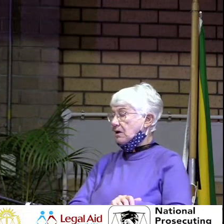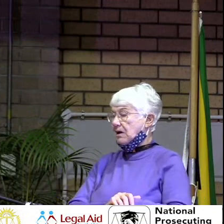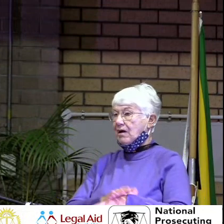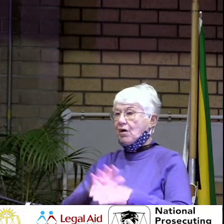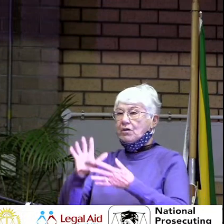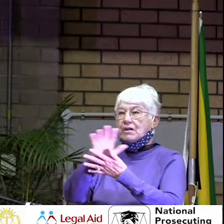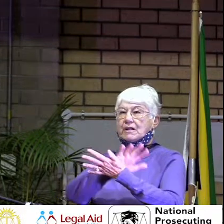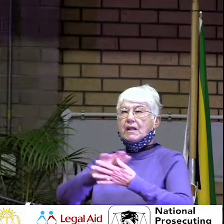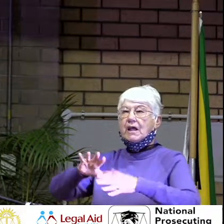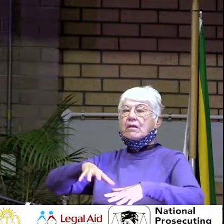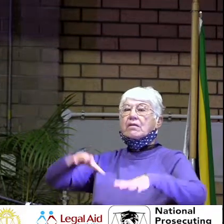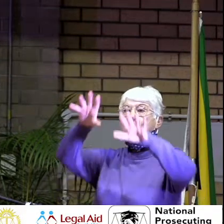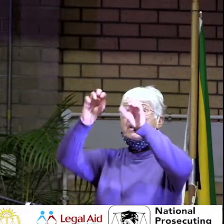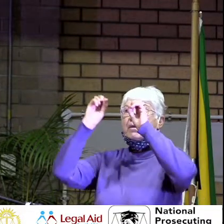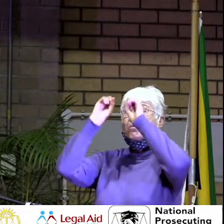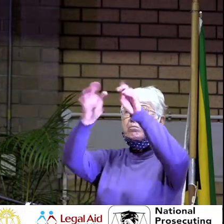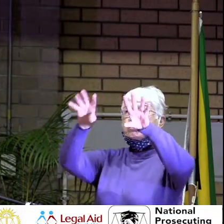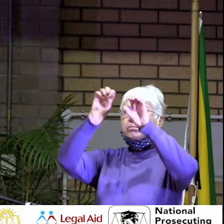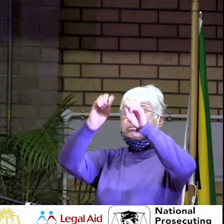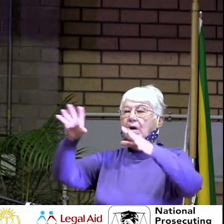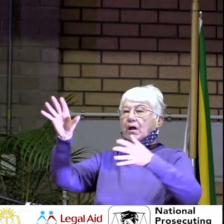site.